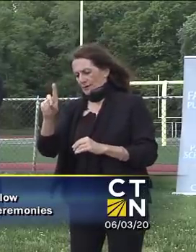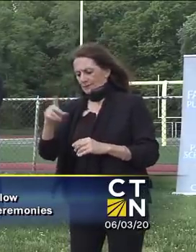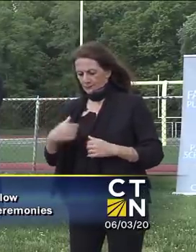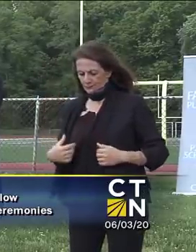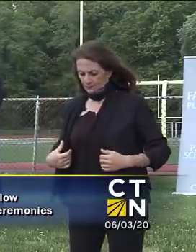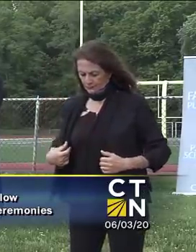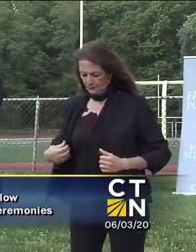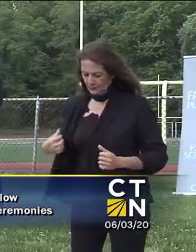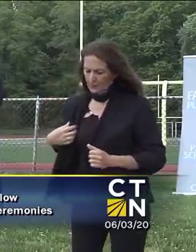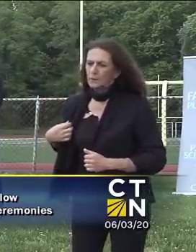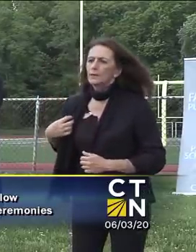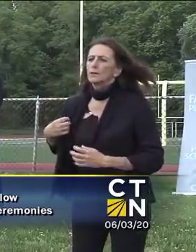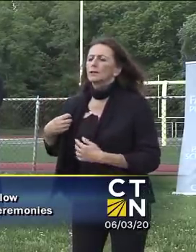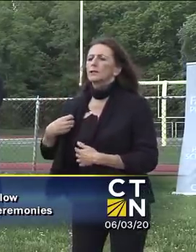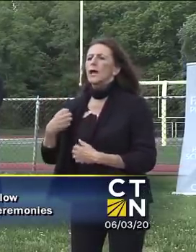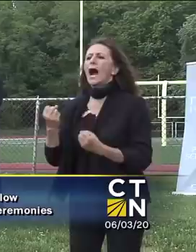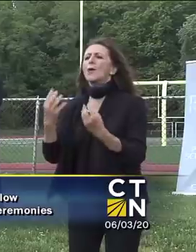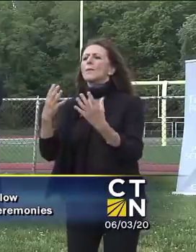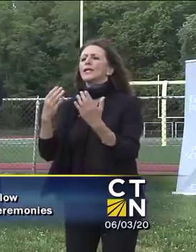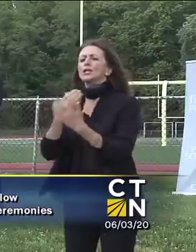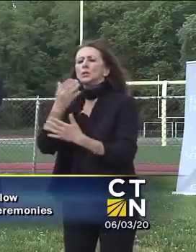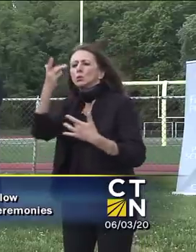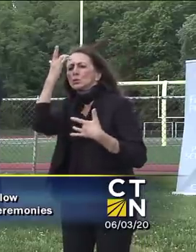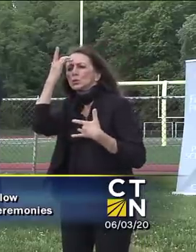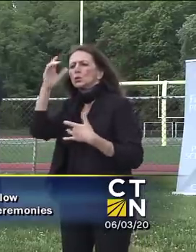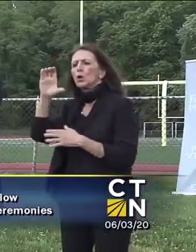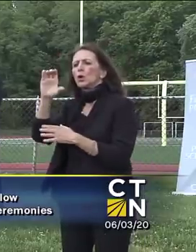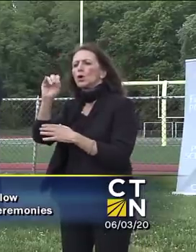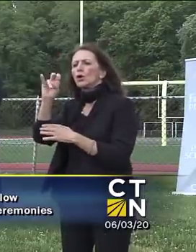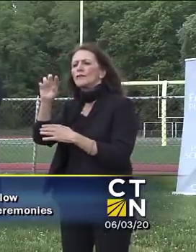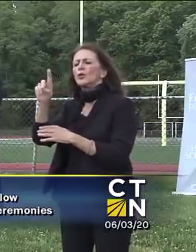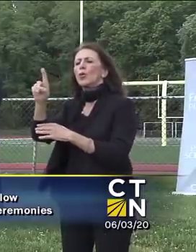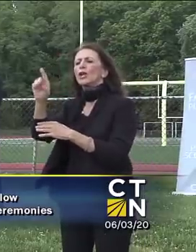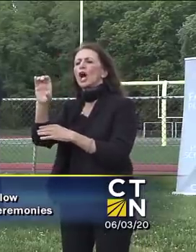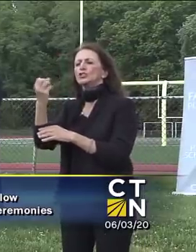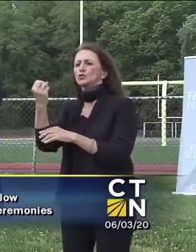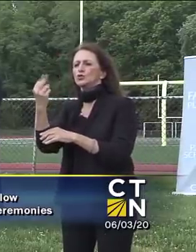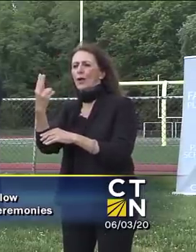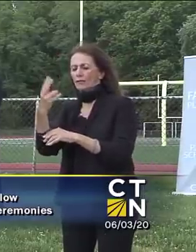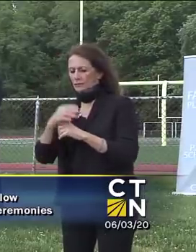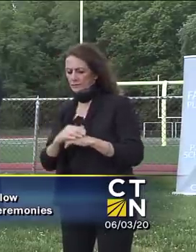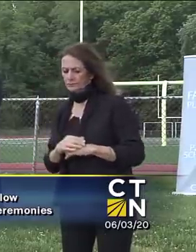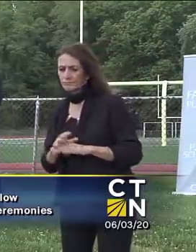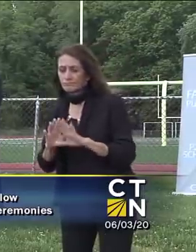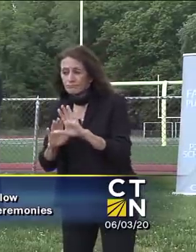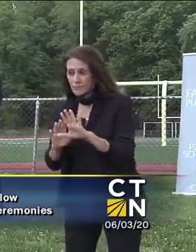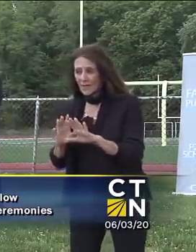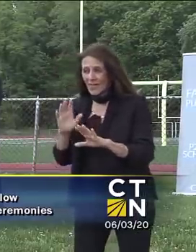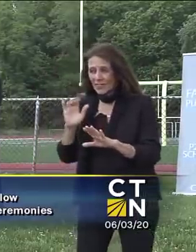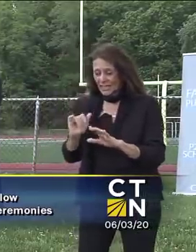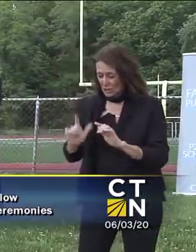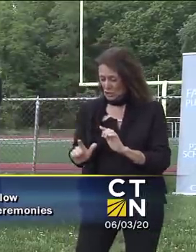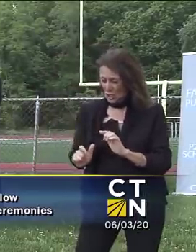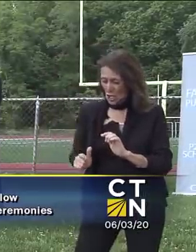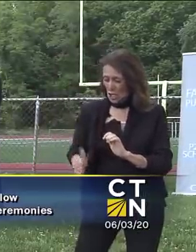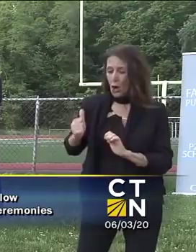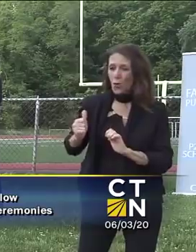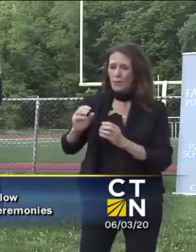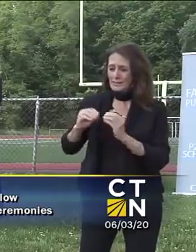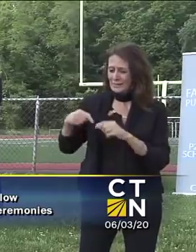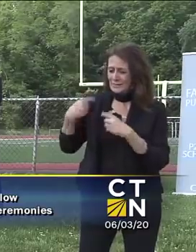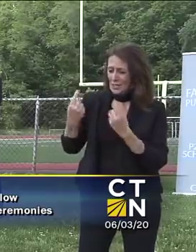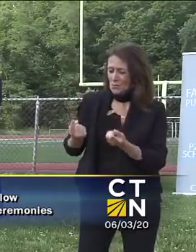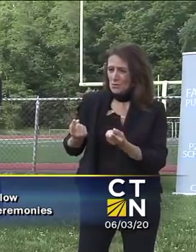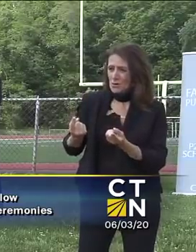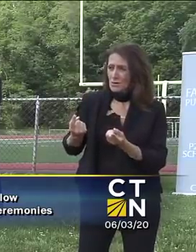we had 112 new infections. I want you to know something. That's the lowest new infections we've had